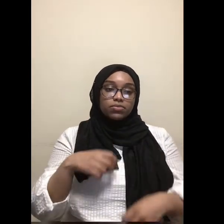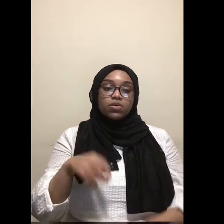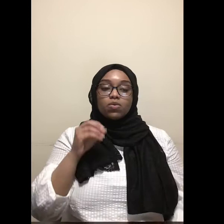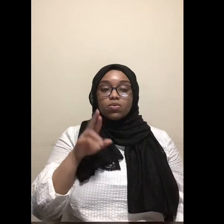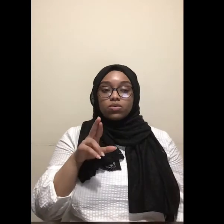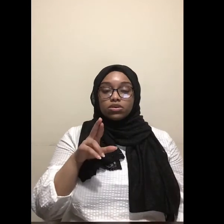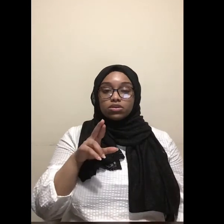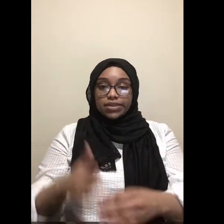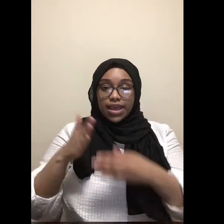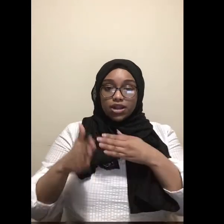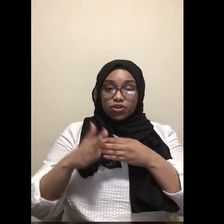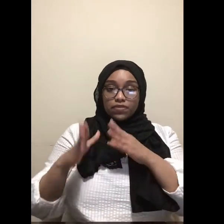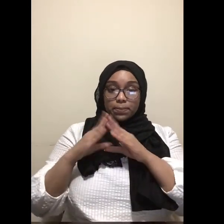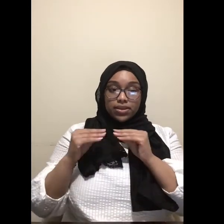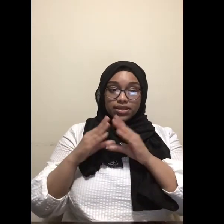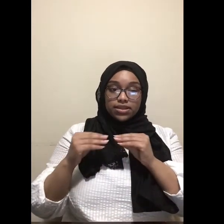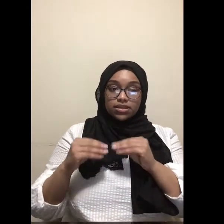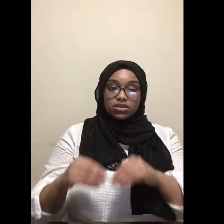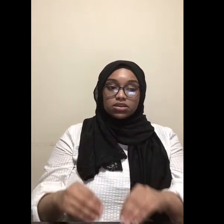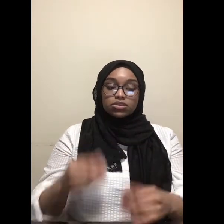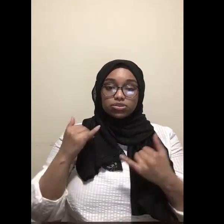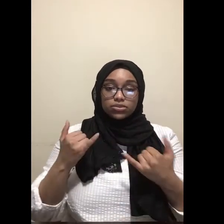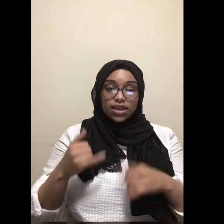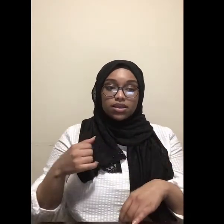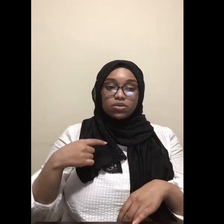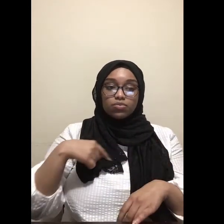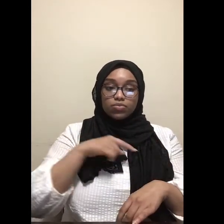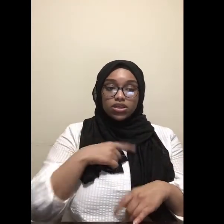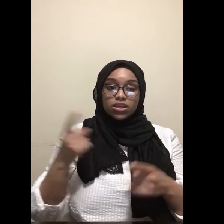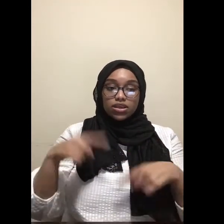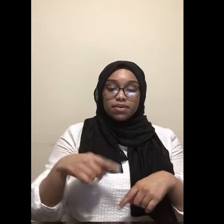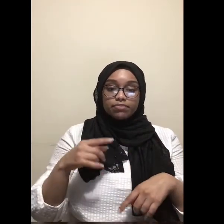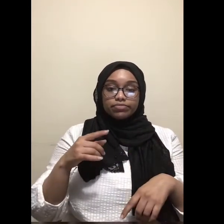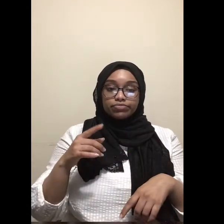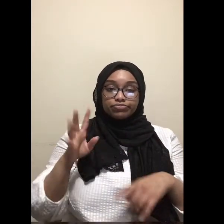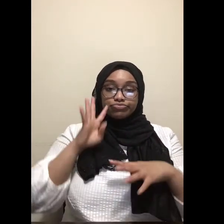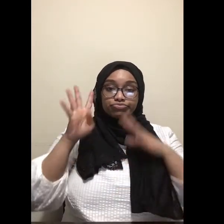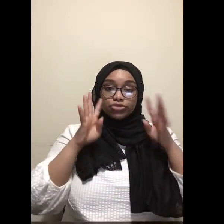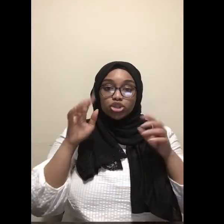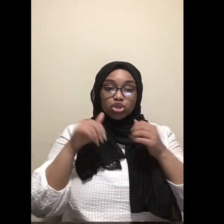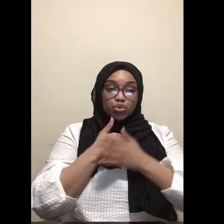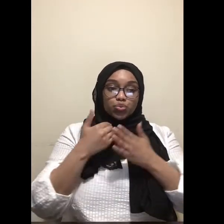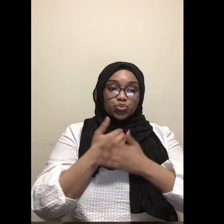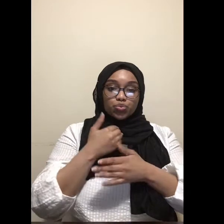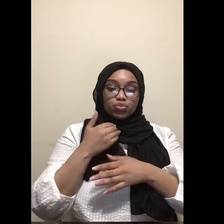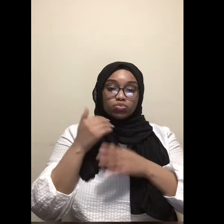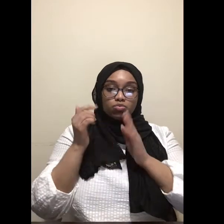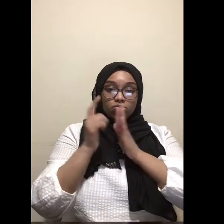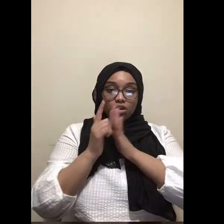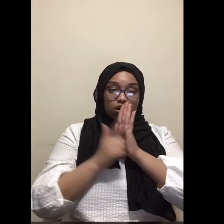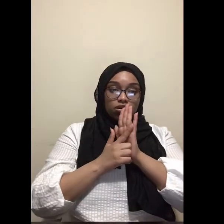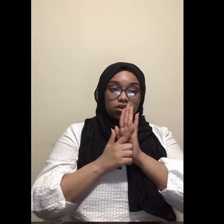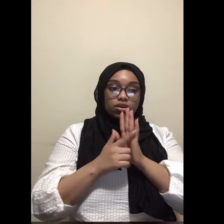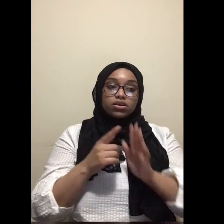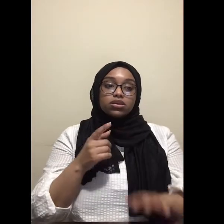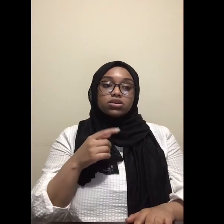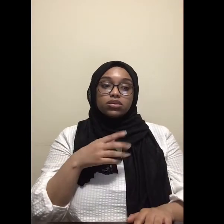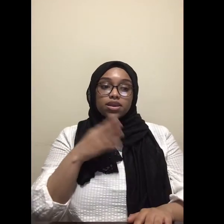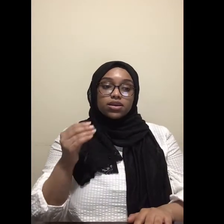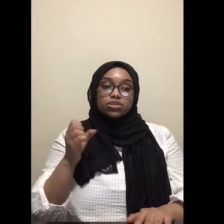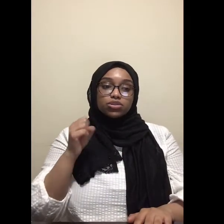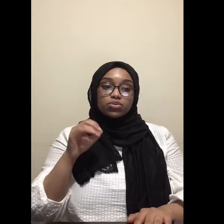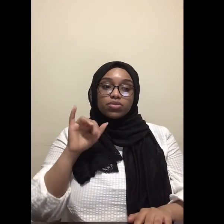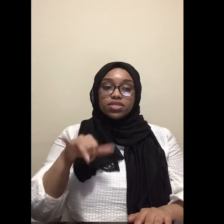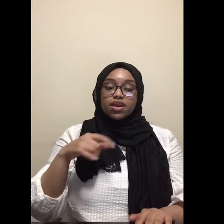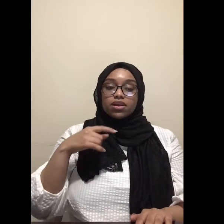today, we've come to create new bylaws. And so that's what we want to do by the end of this meeting. Then you